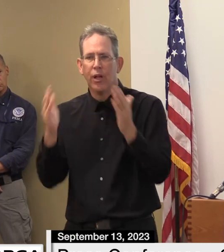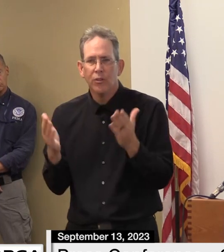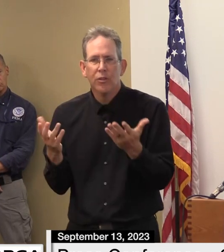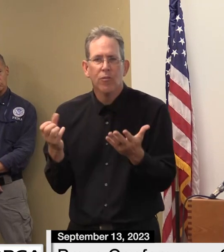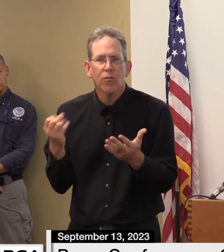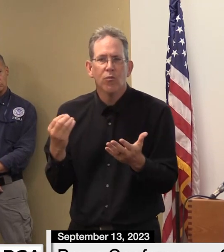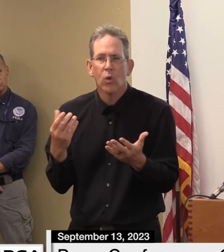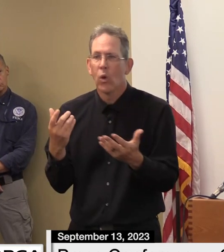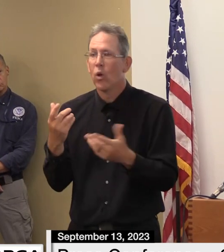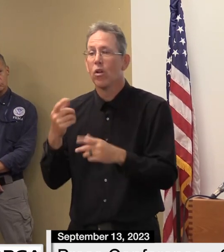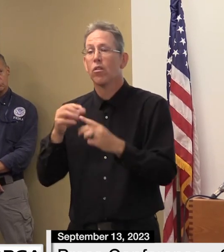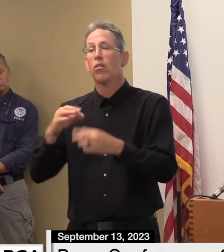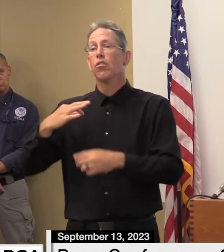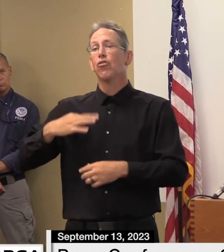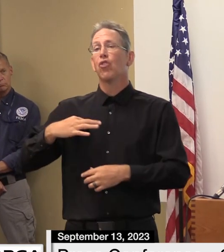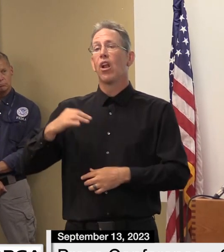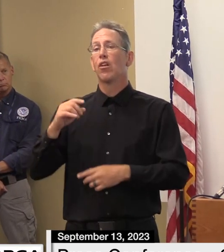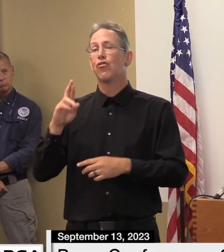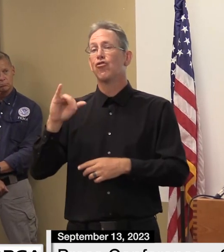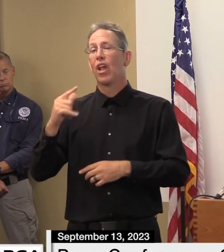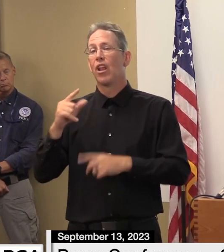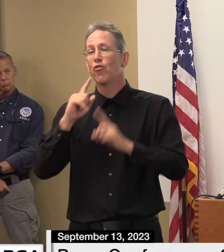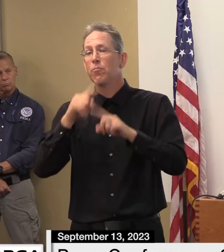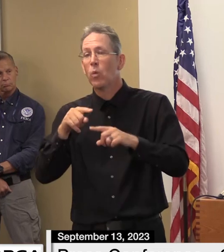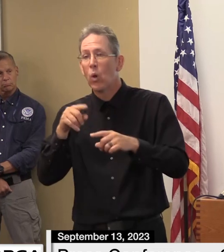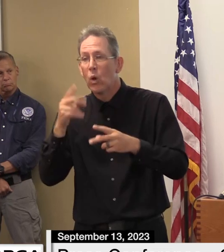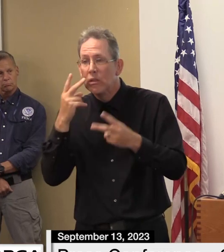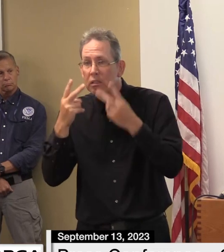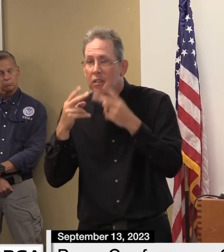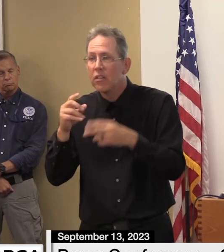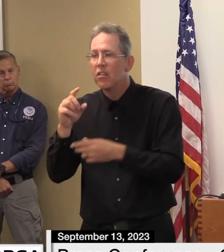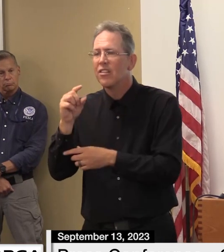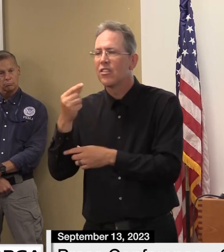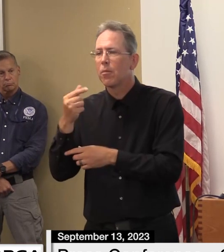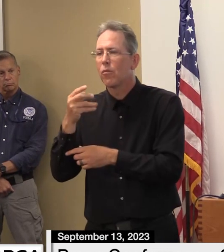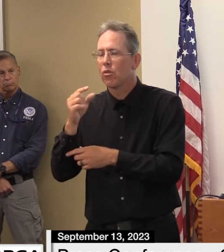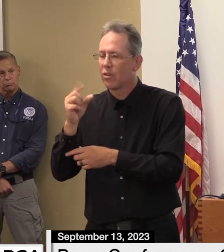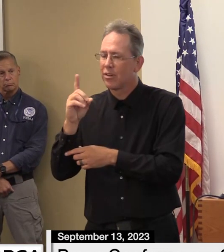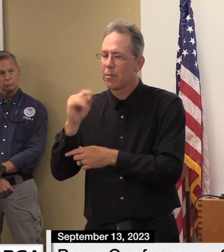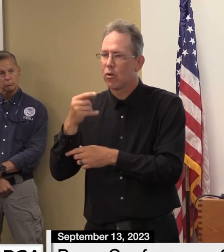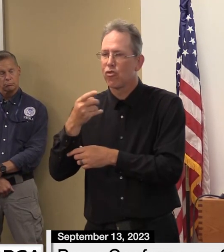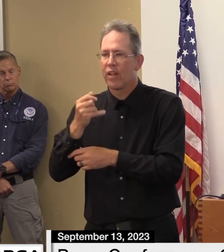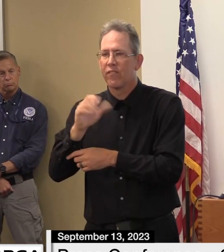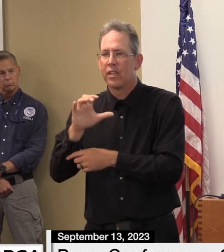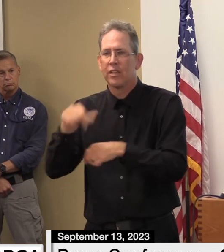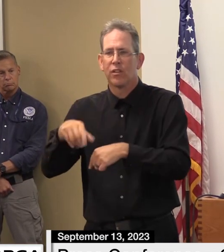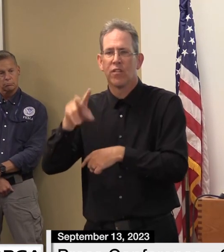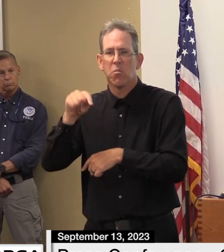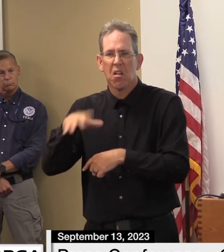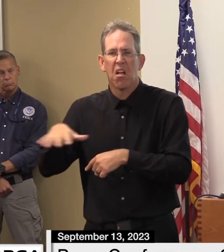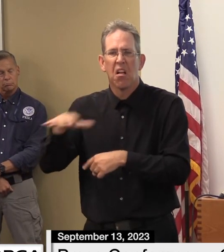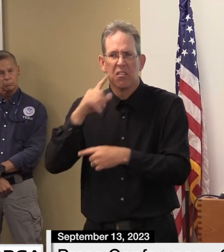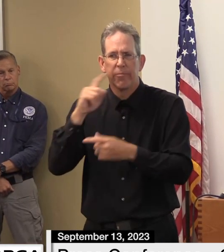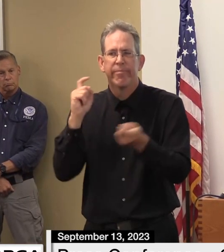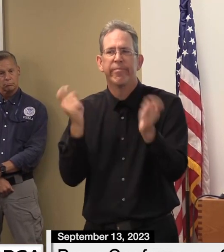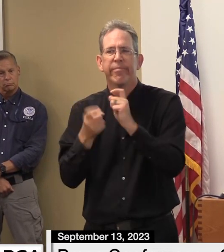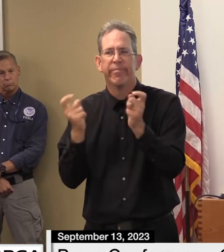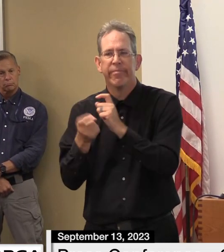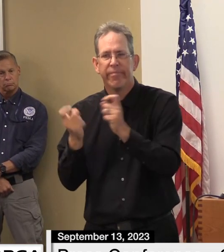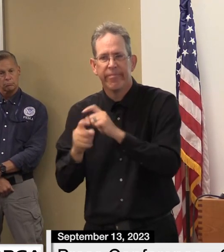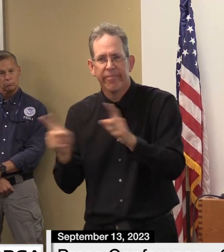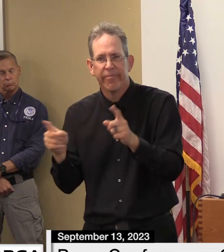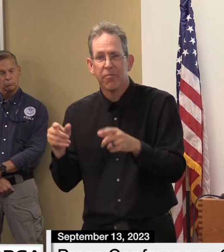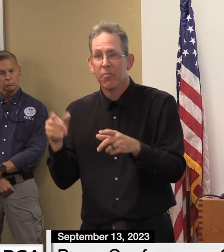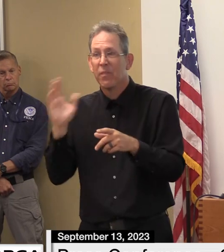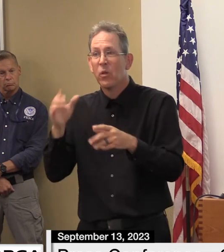say, Vermont has seen demographic changes, and that's a good thing, but we want to see that continue. We want to see the population